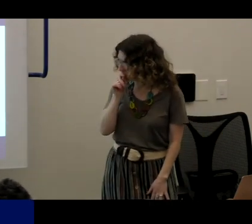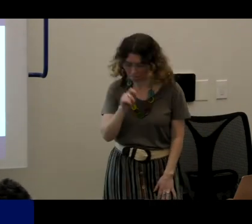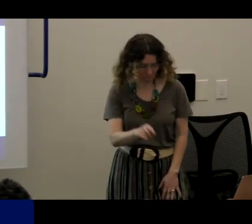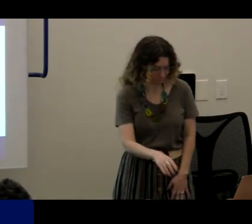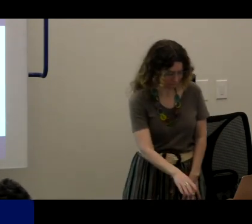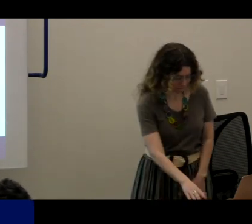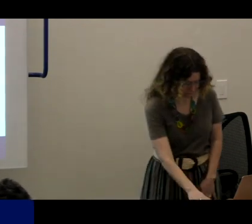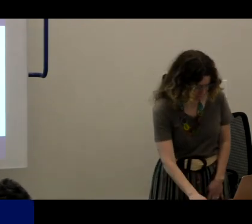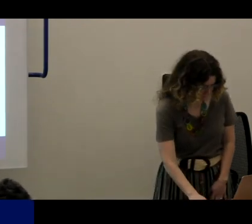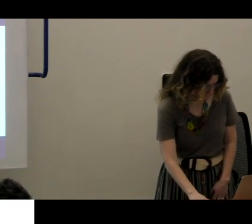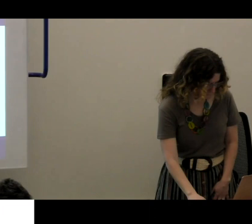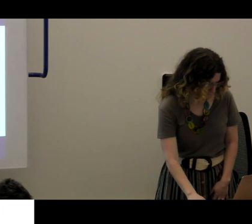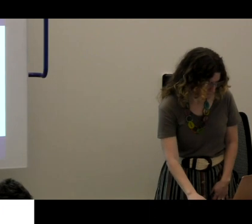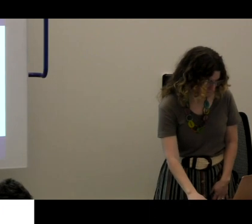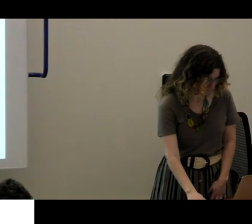yet.